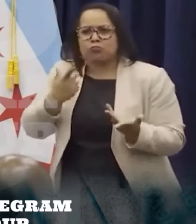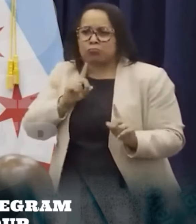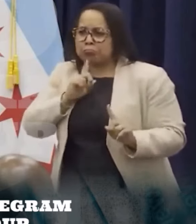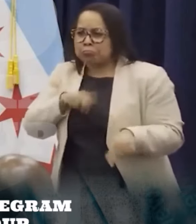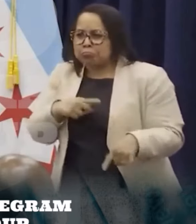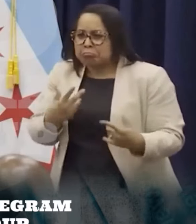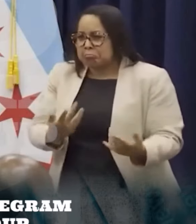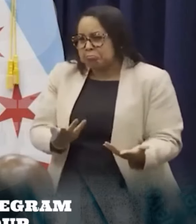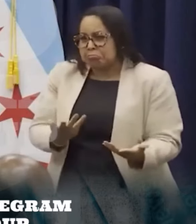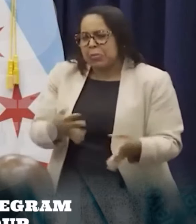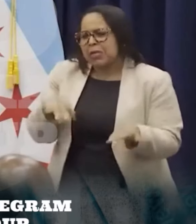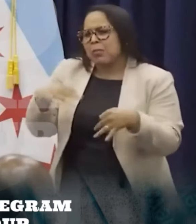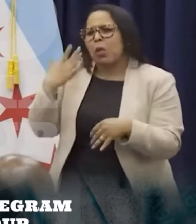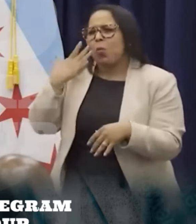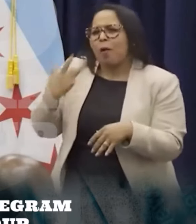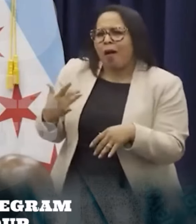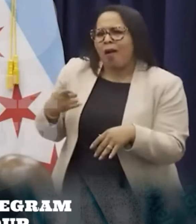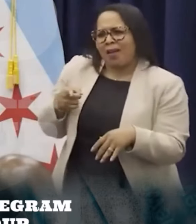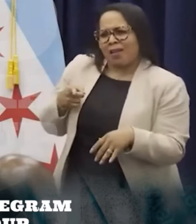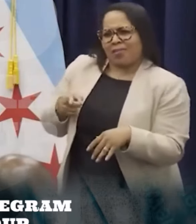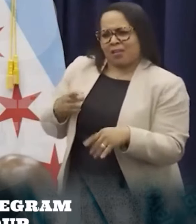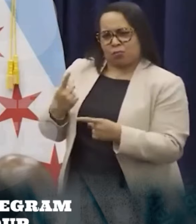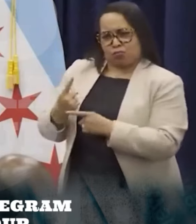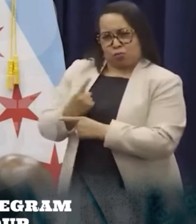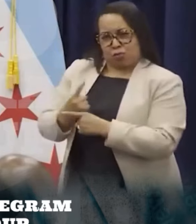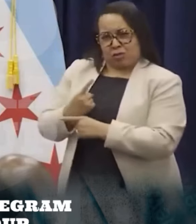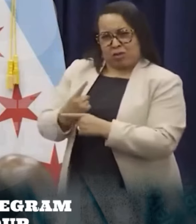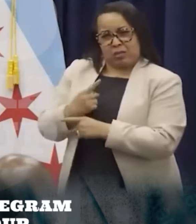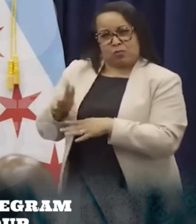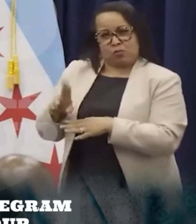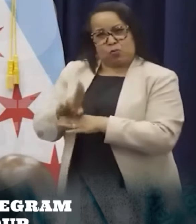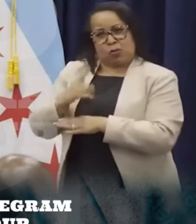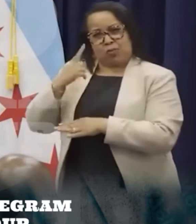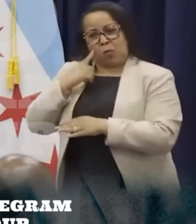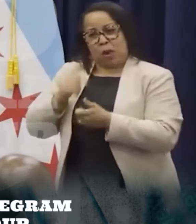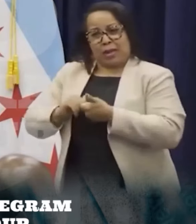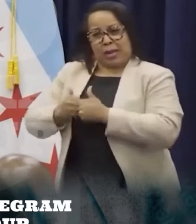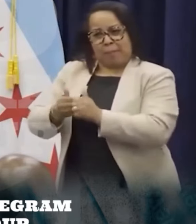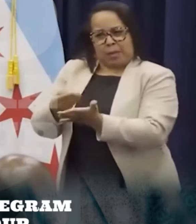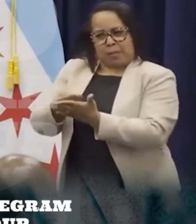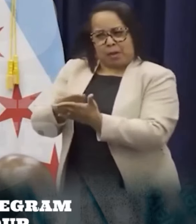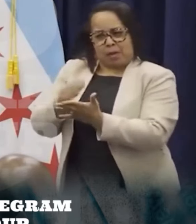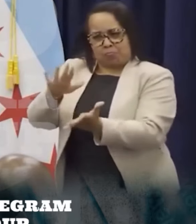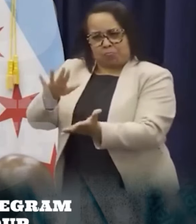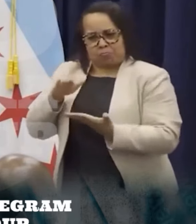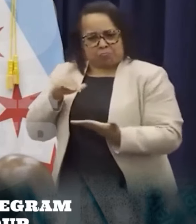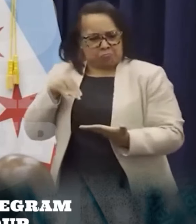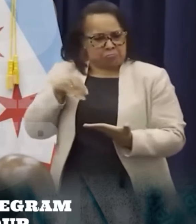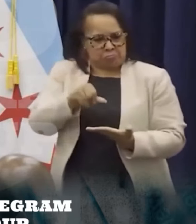that and explain why you think that's an appropriate use of the campaign dollars